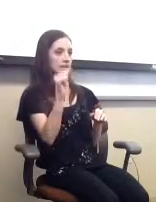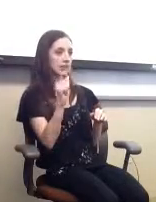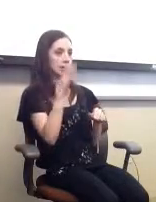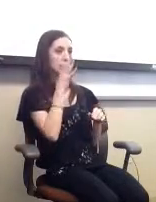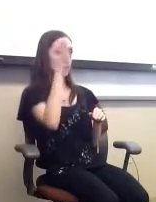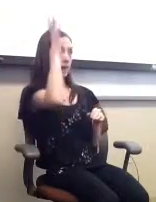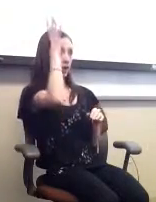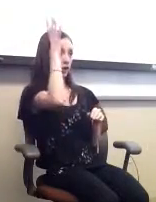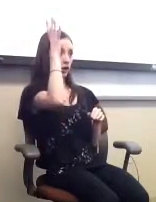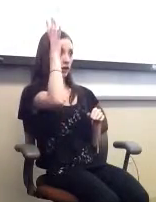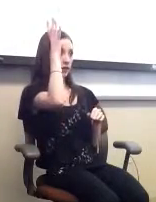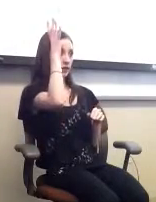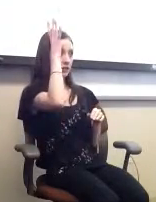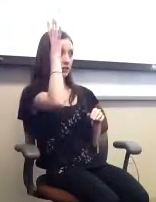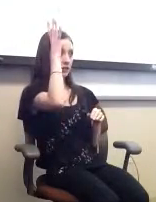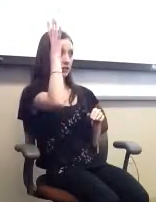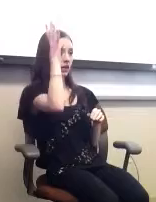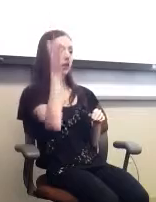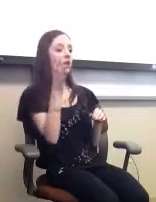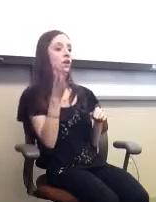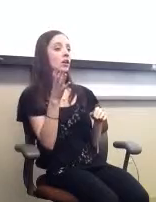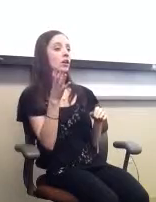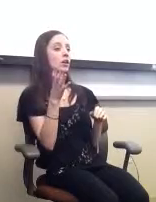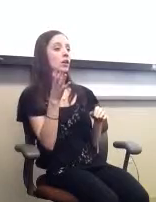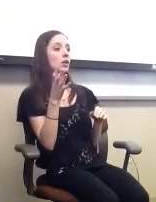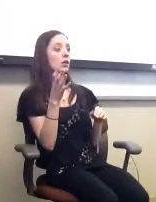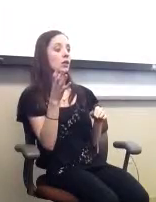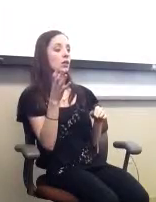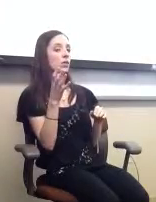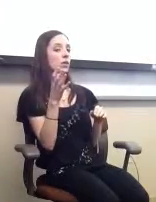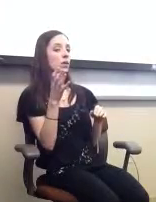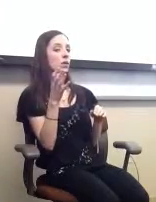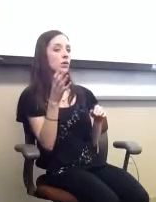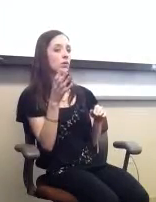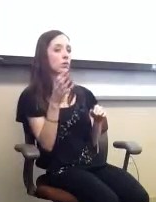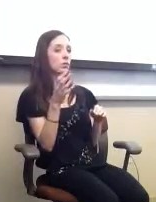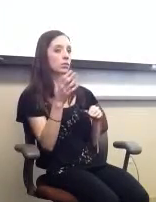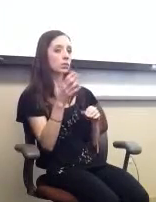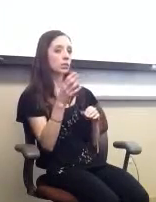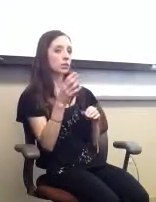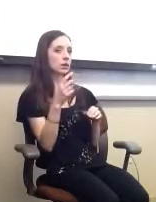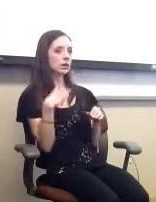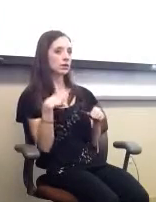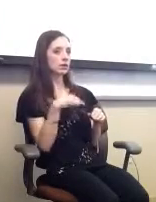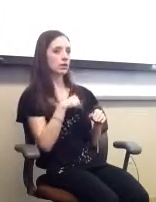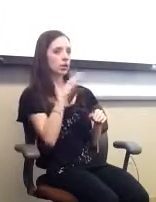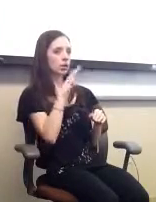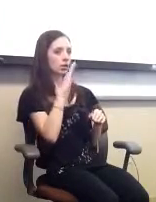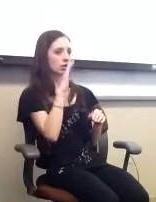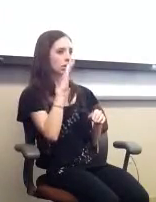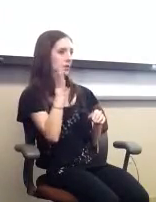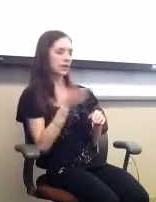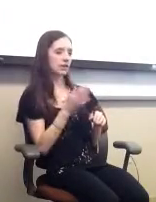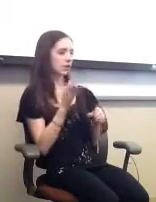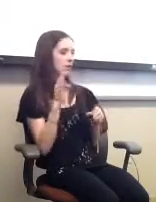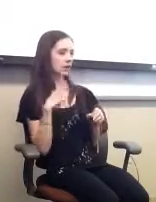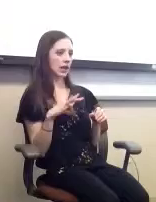So again, what we're exempting is the disability income from Social Security, relating directly to